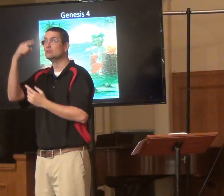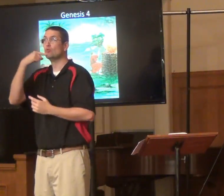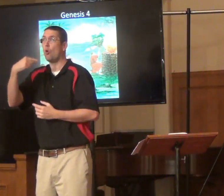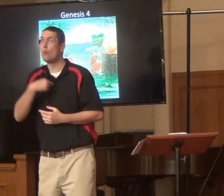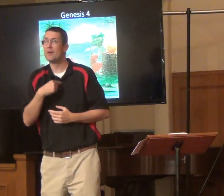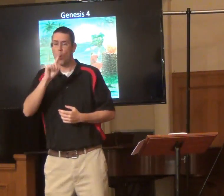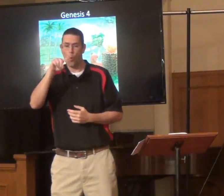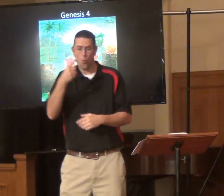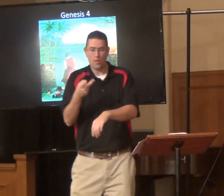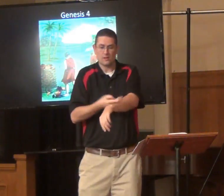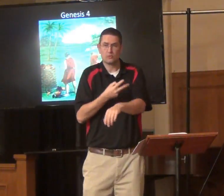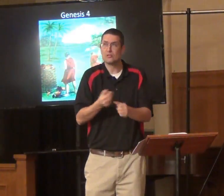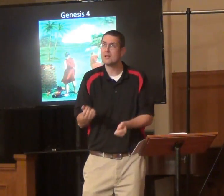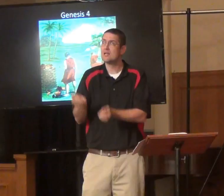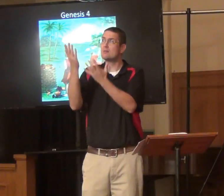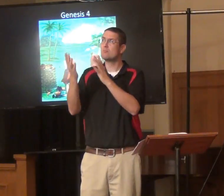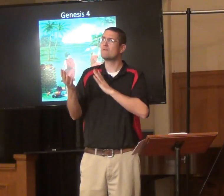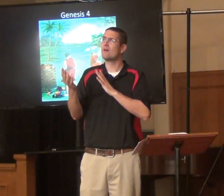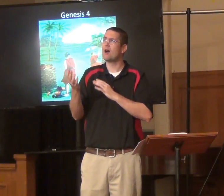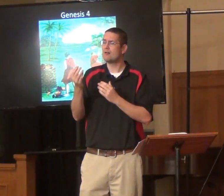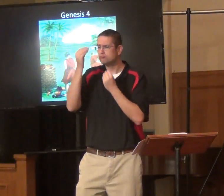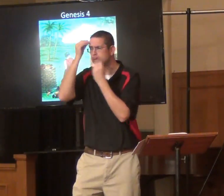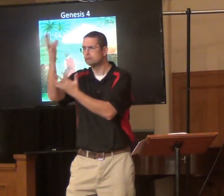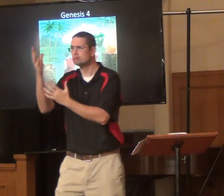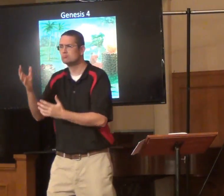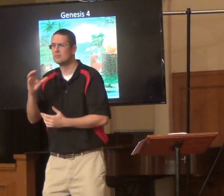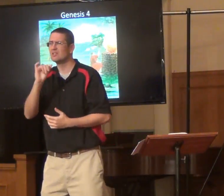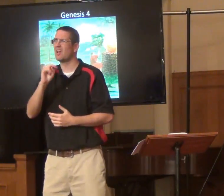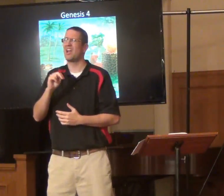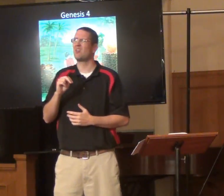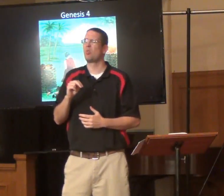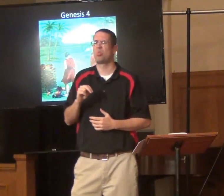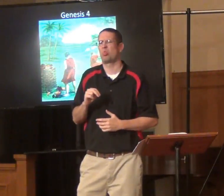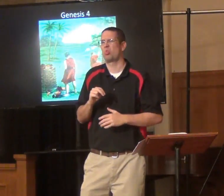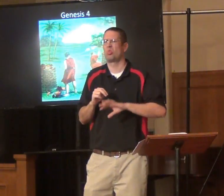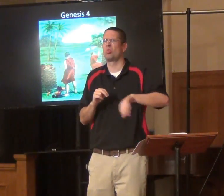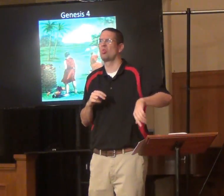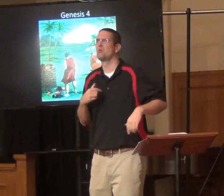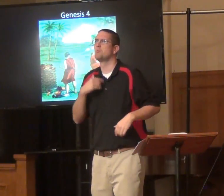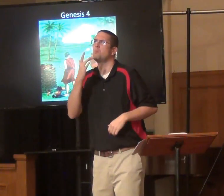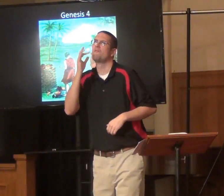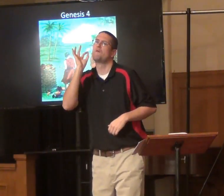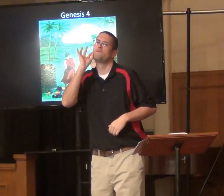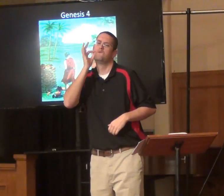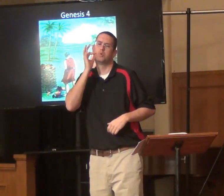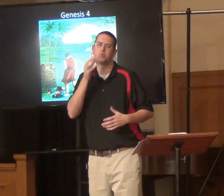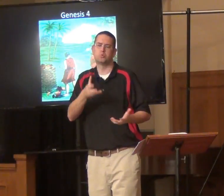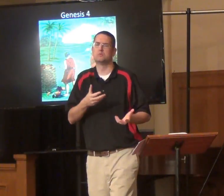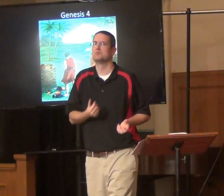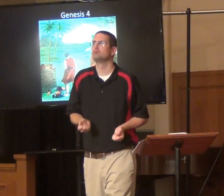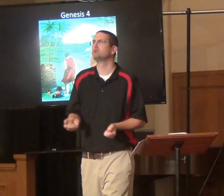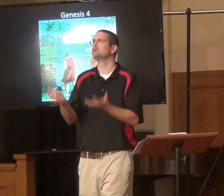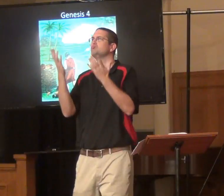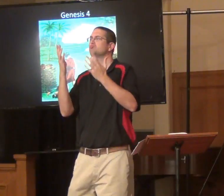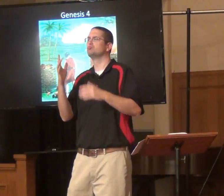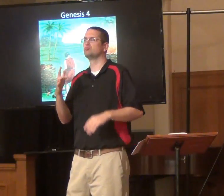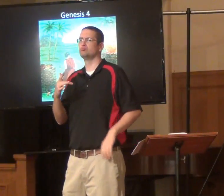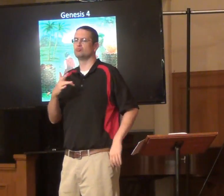chose to follow what God told him to do and sacrifice the lamb, but Cain decided, I'll just give